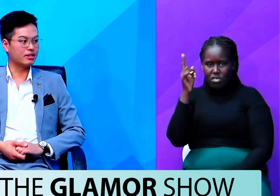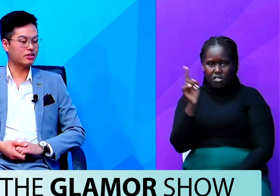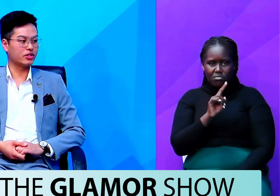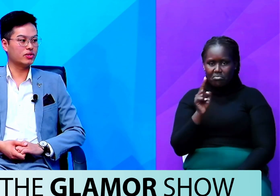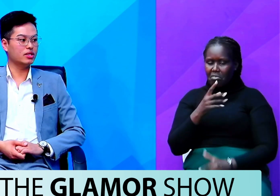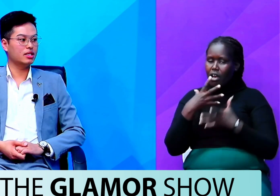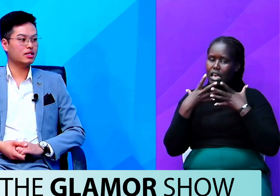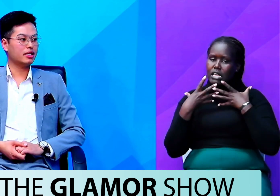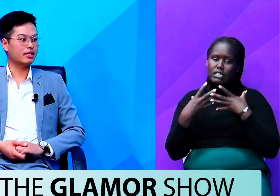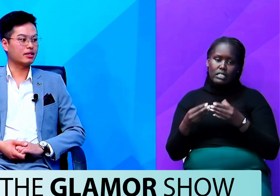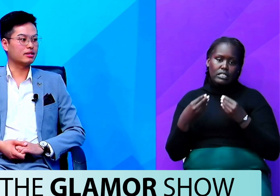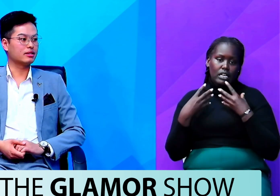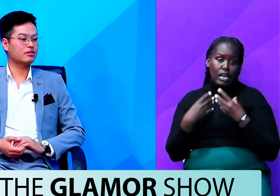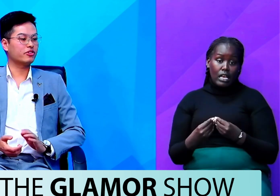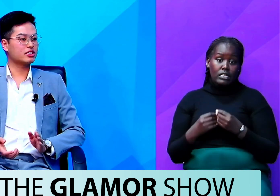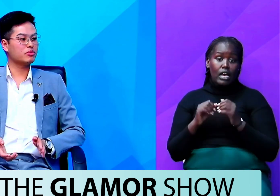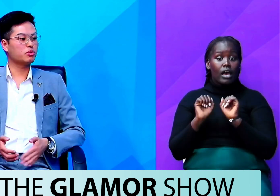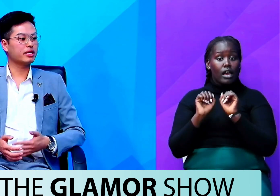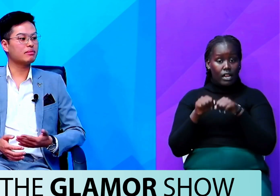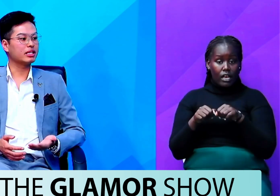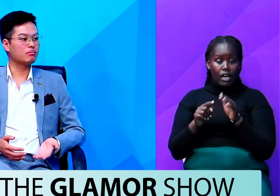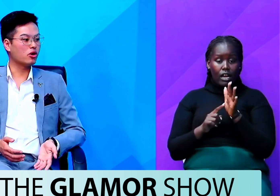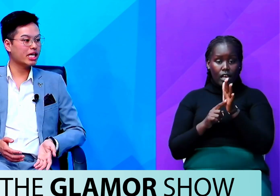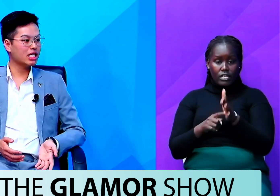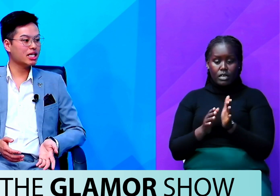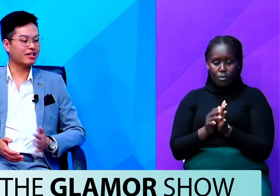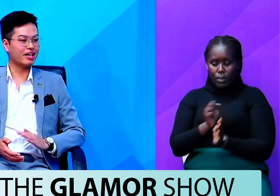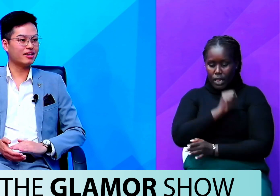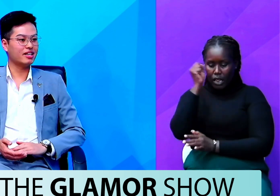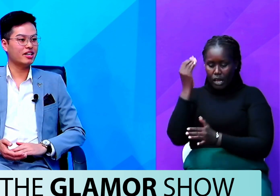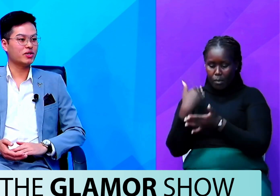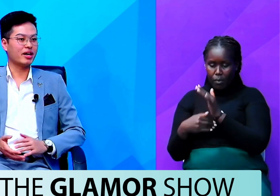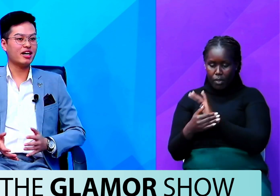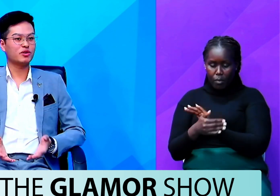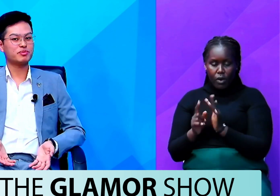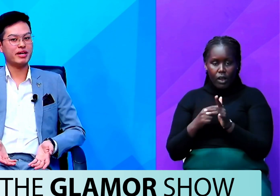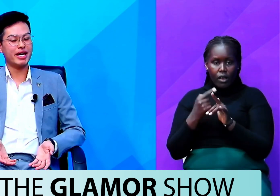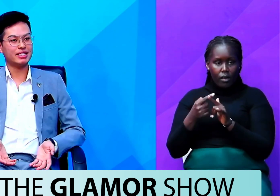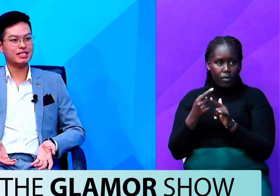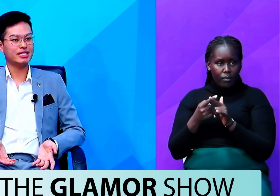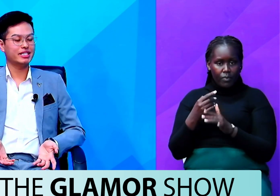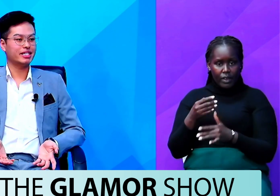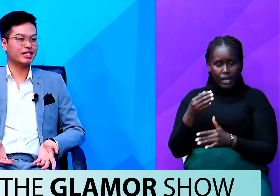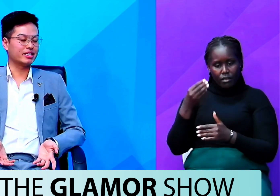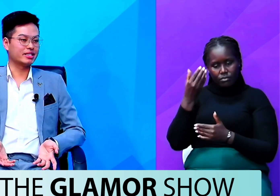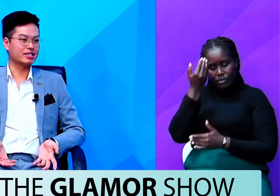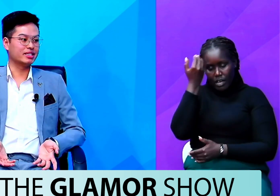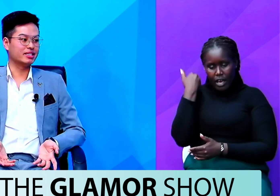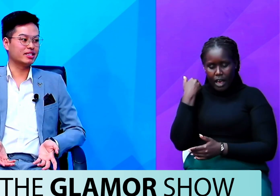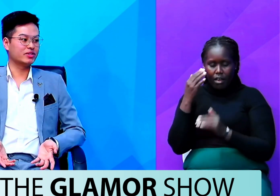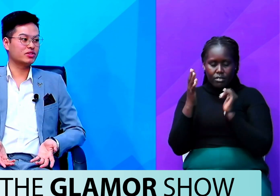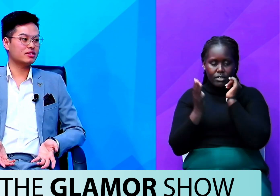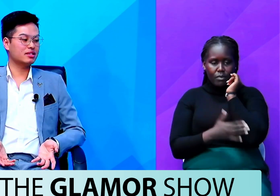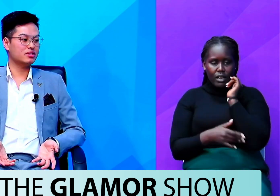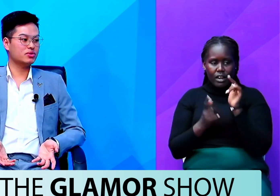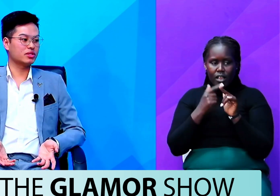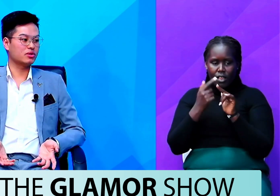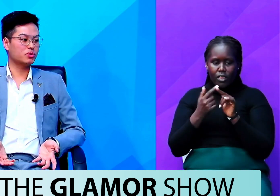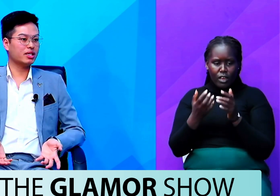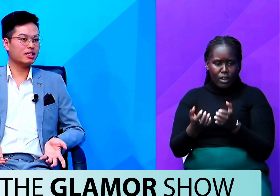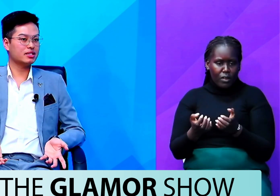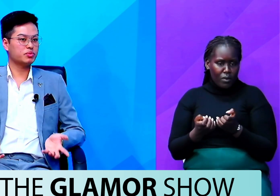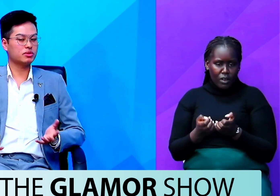wear, and can, for example, you wake up in the morning and then your hair looks bad, and you just need